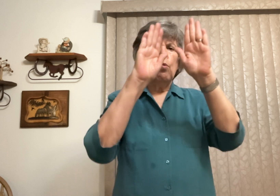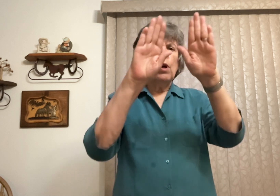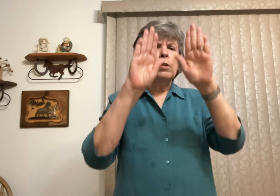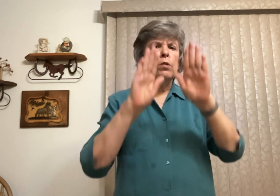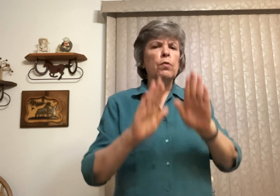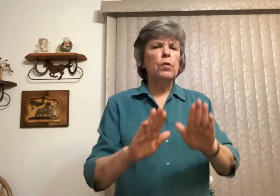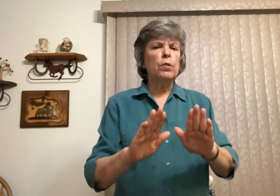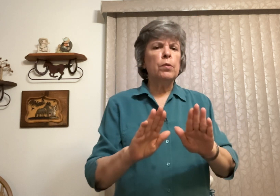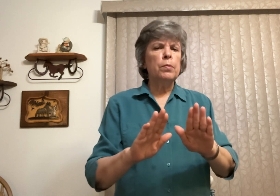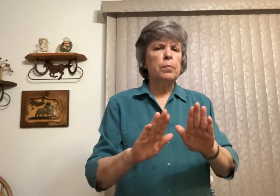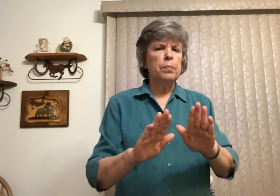Wonderful